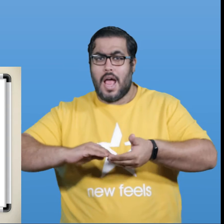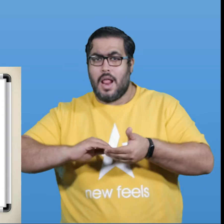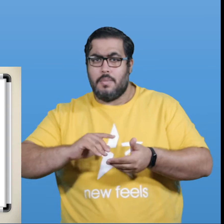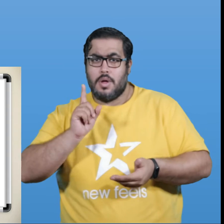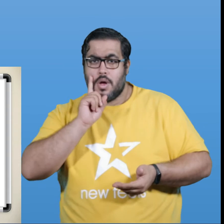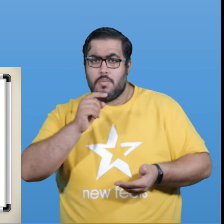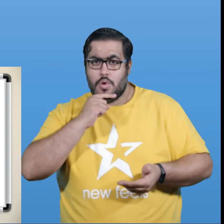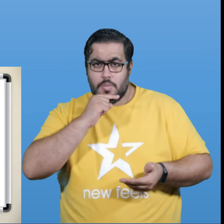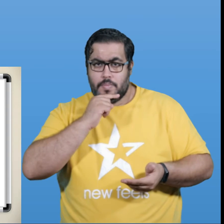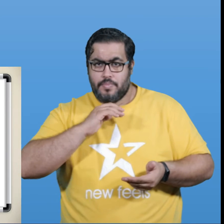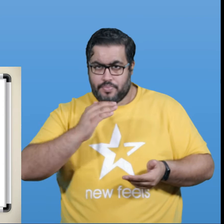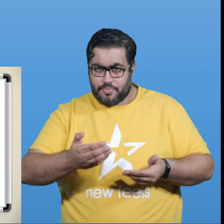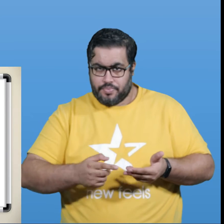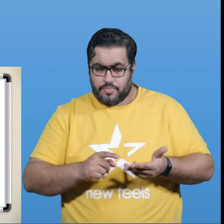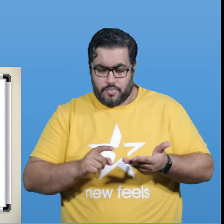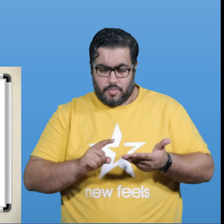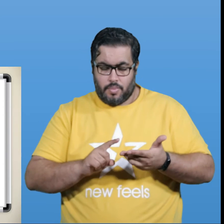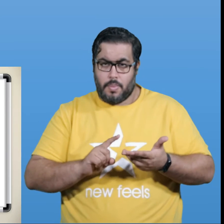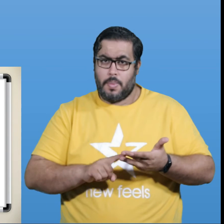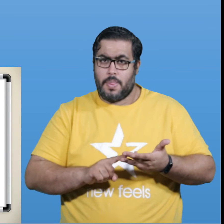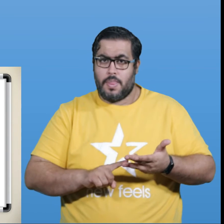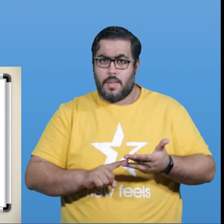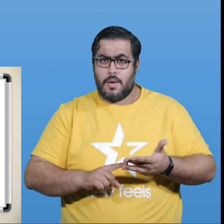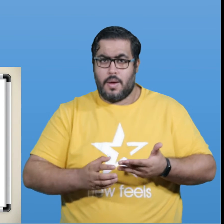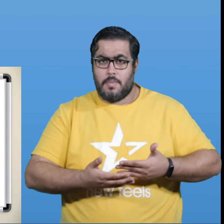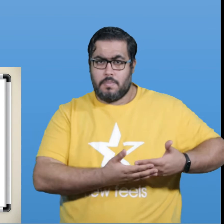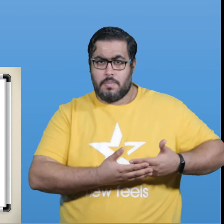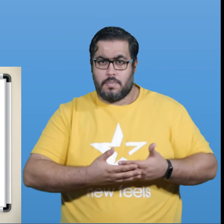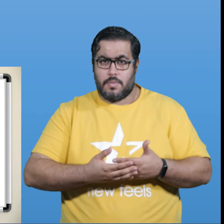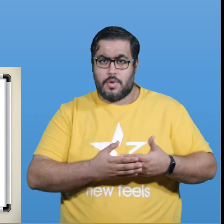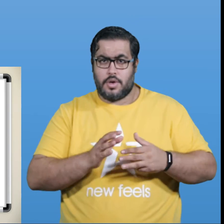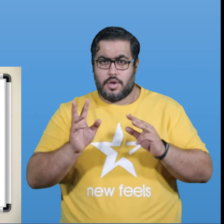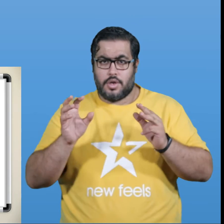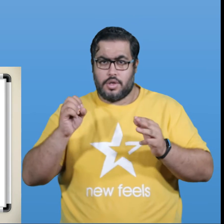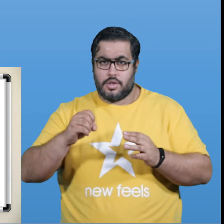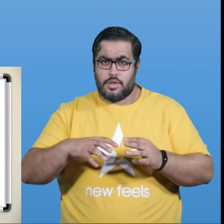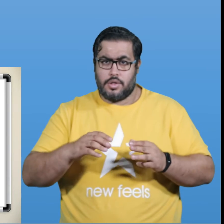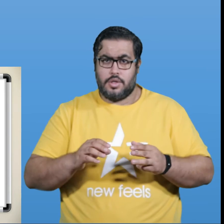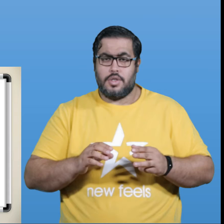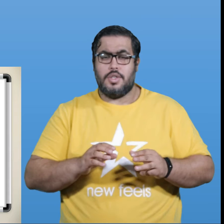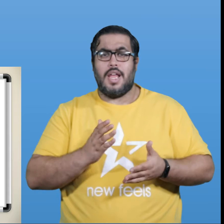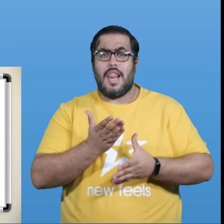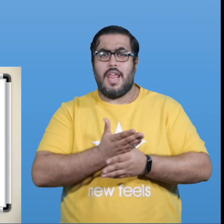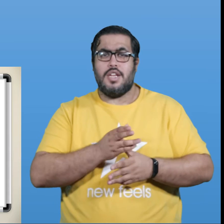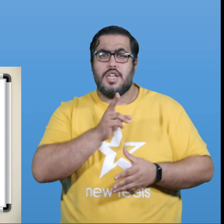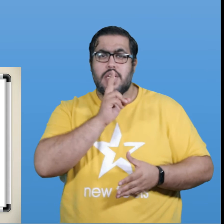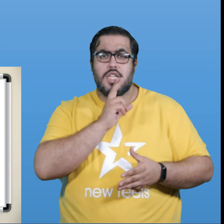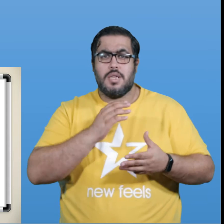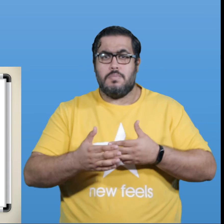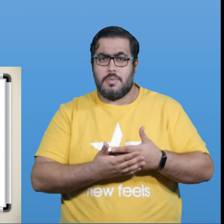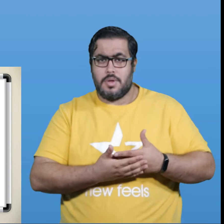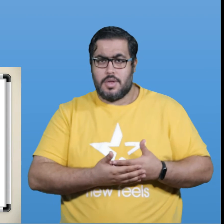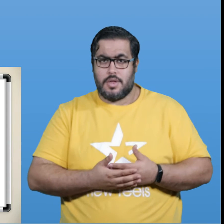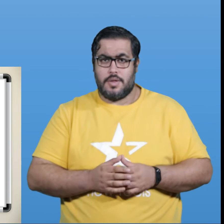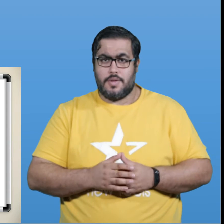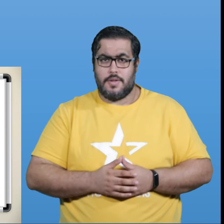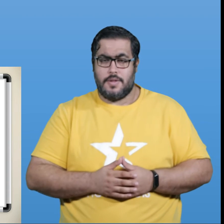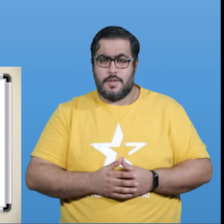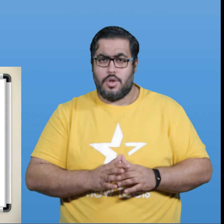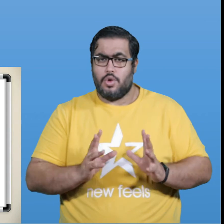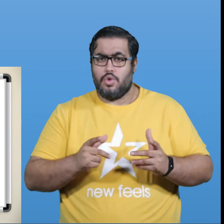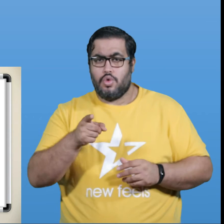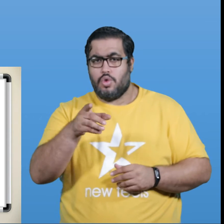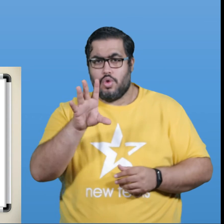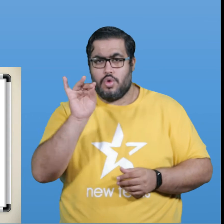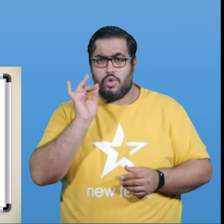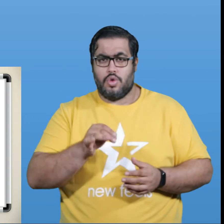parents. C, baby showers are done to clean babies. And D, only family members attend baby shower. What do you